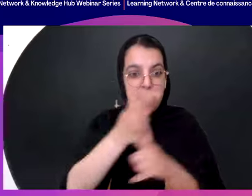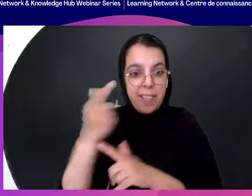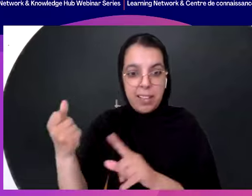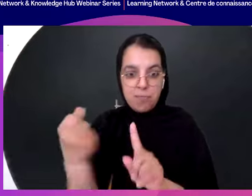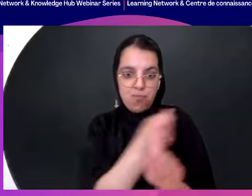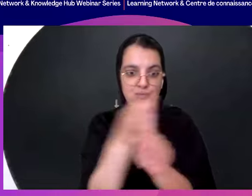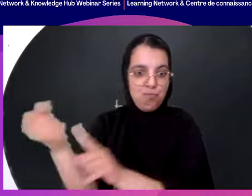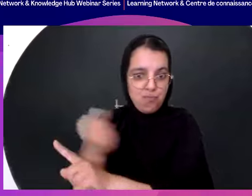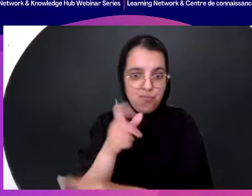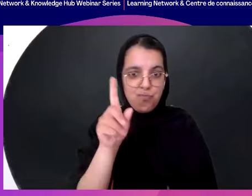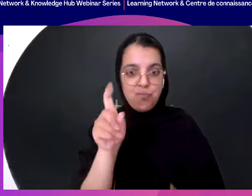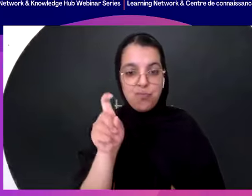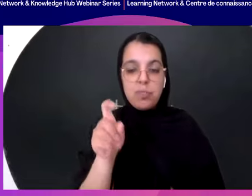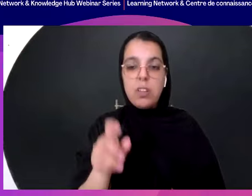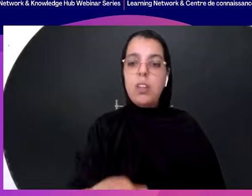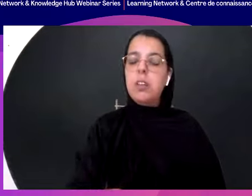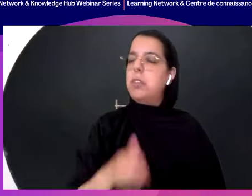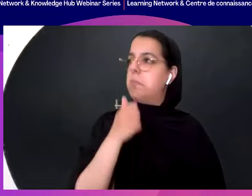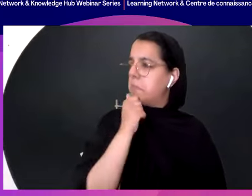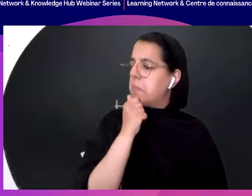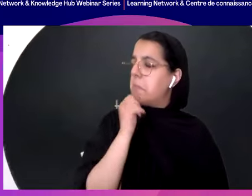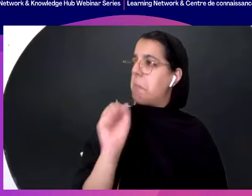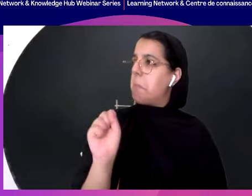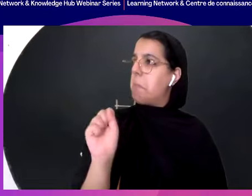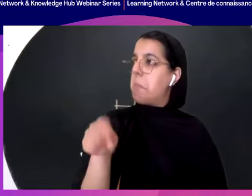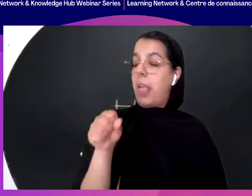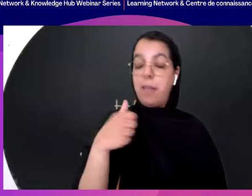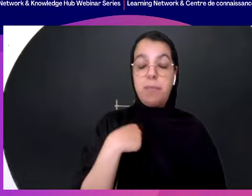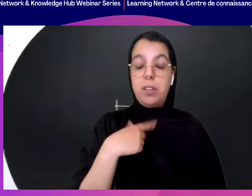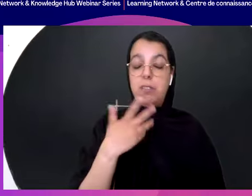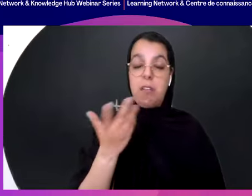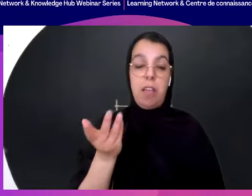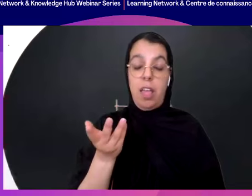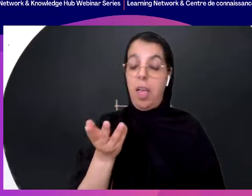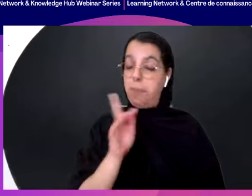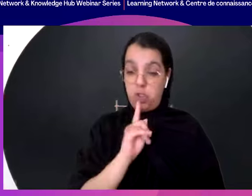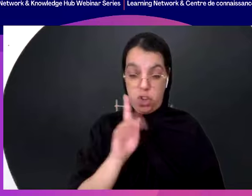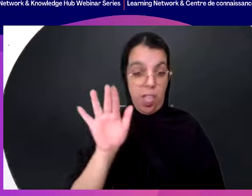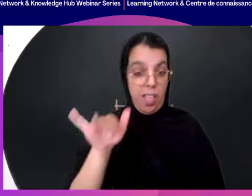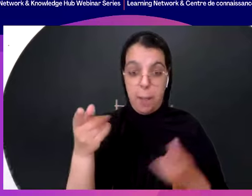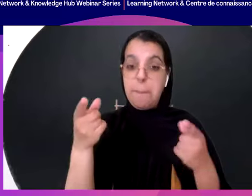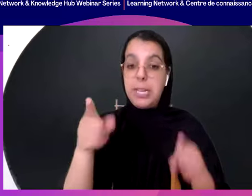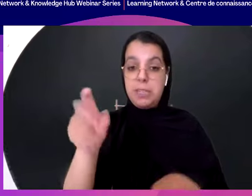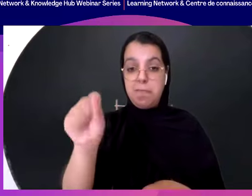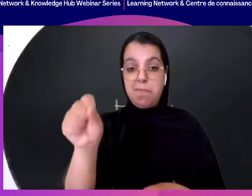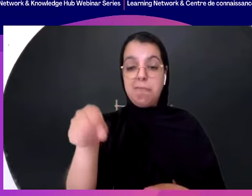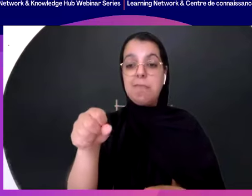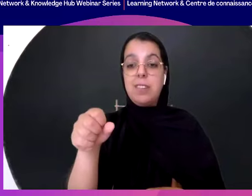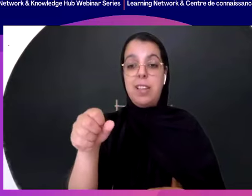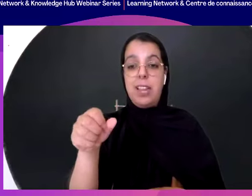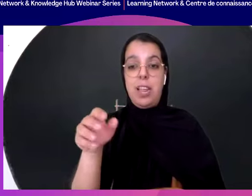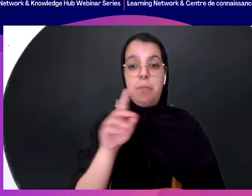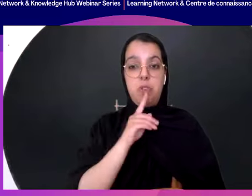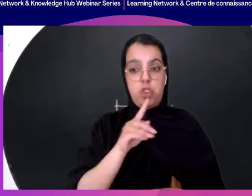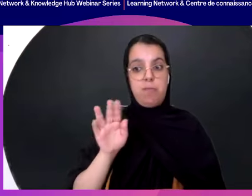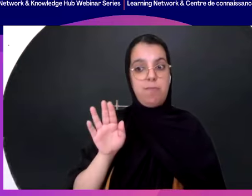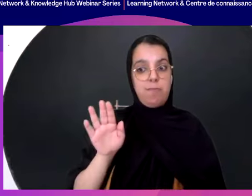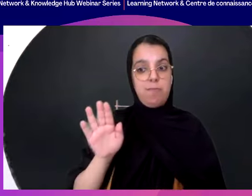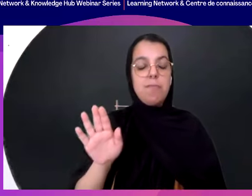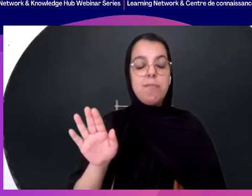Yeah, I mean, I'm sure that has happened and probably has its own